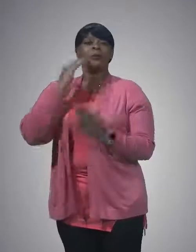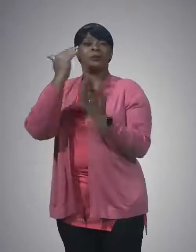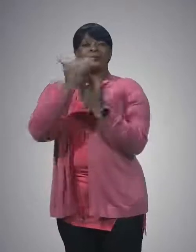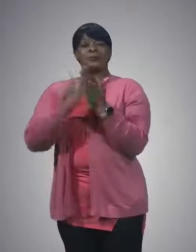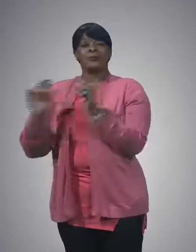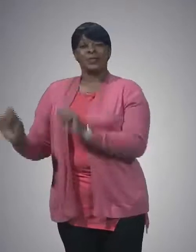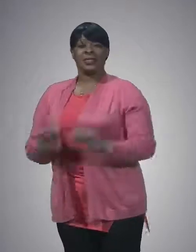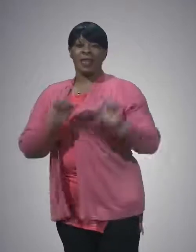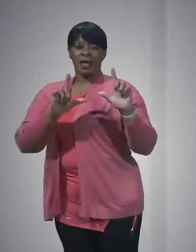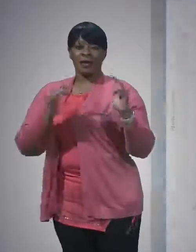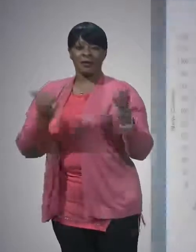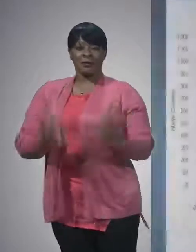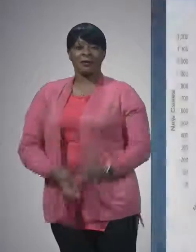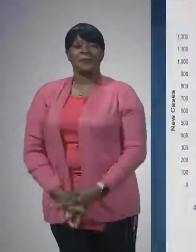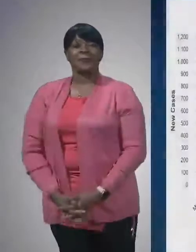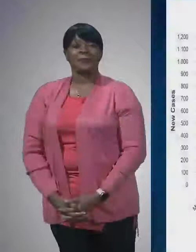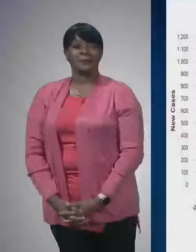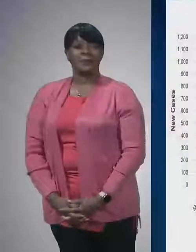few slides.